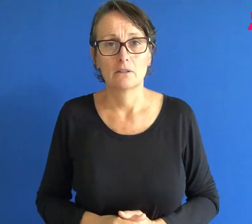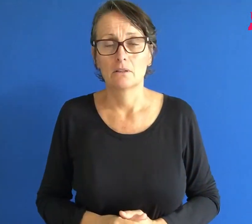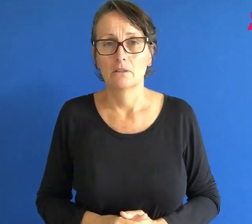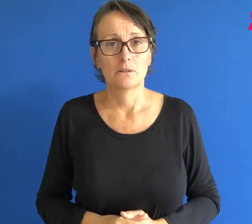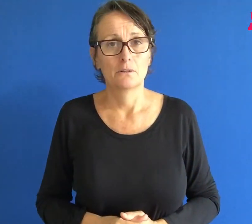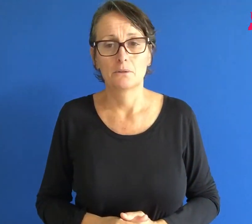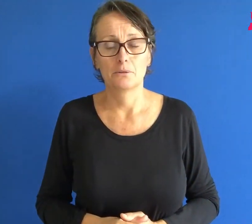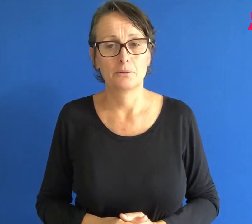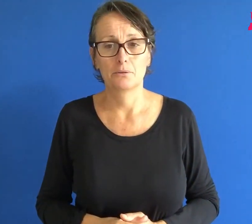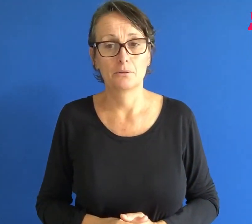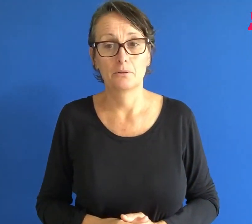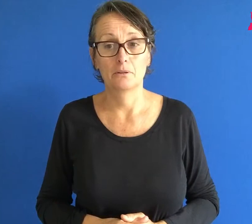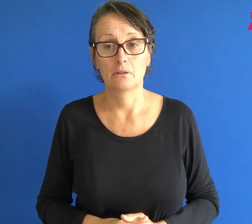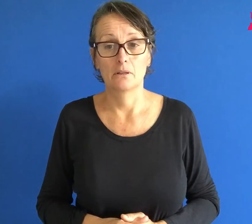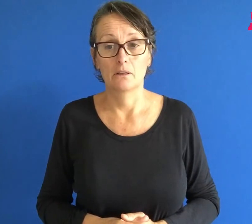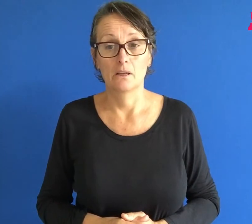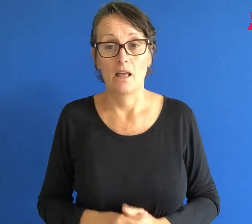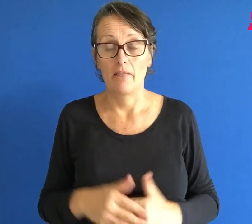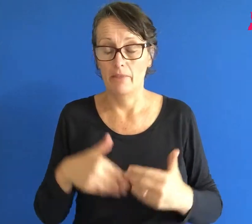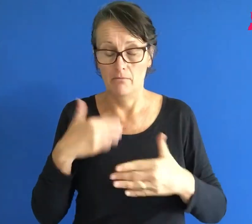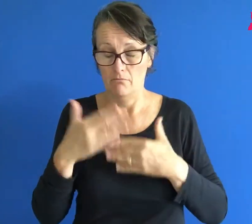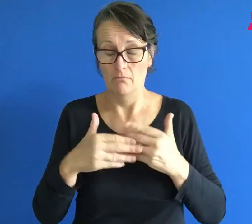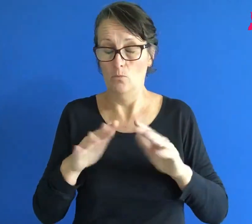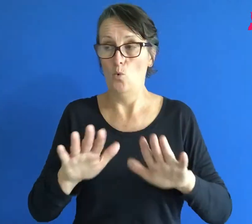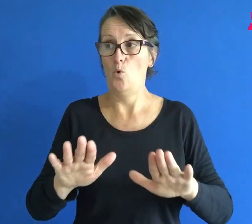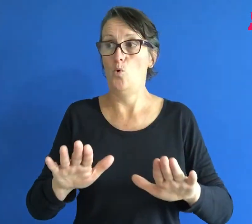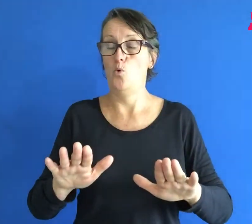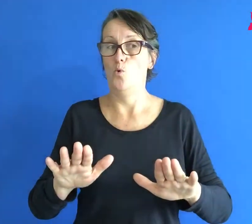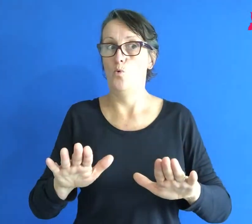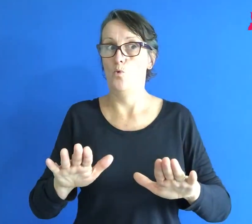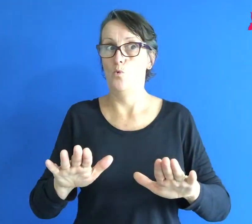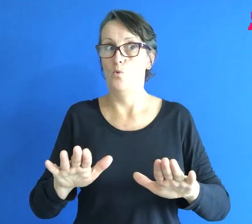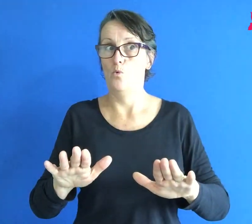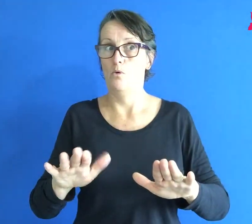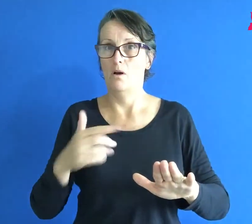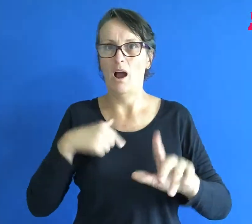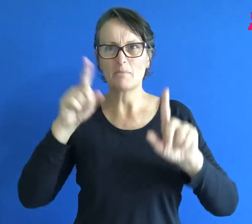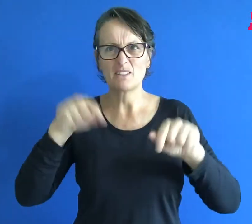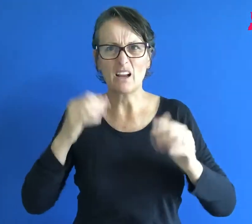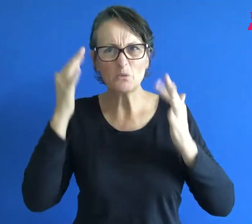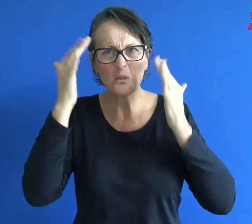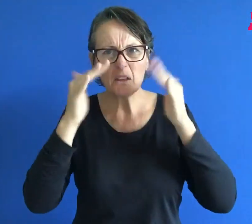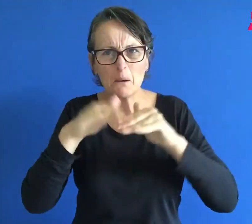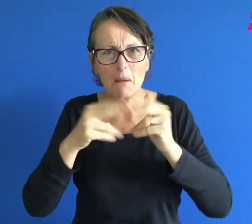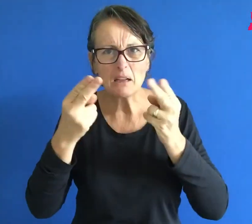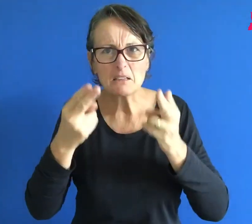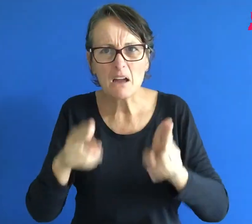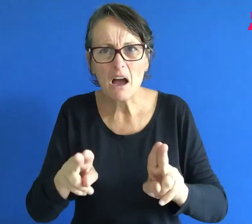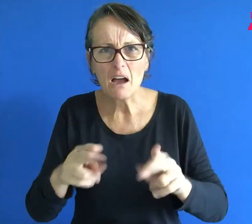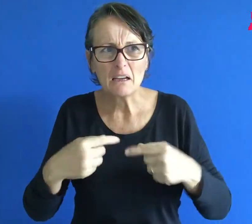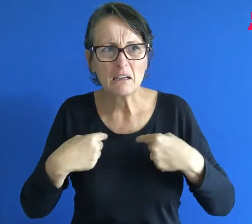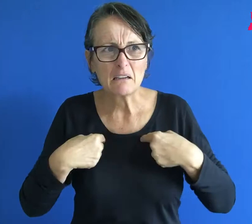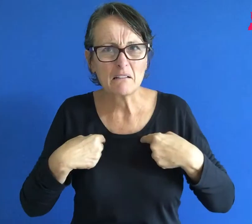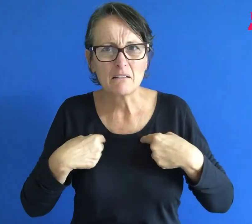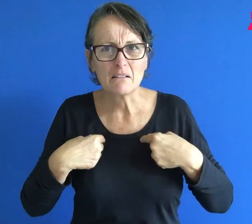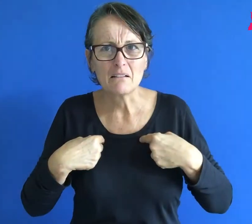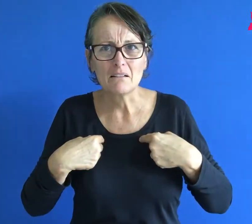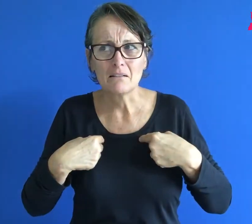of myself paid off, finally, is that I went, whoa, Clifford, look at yourself. Clifford the victim, who's